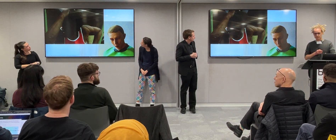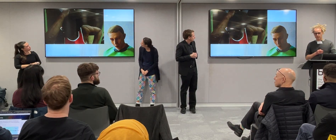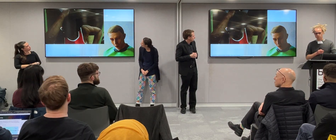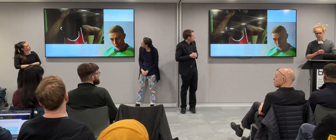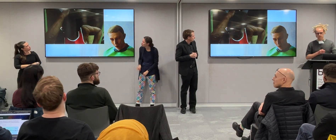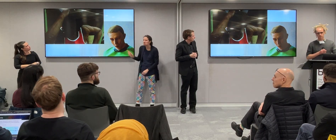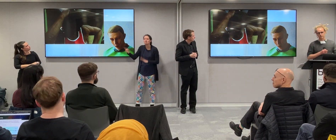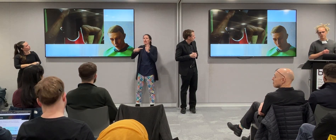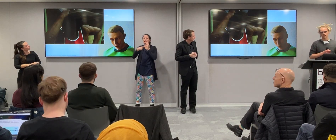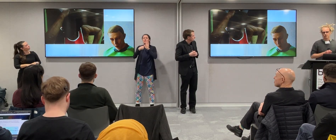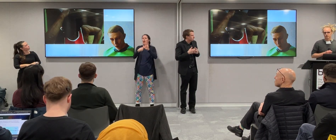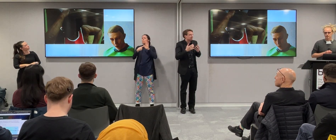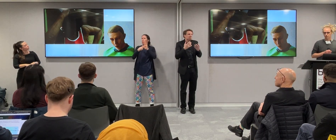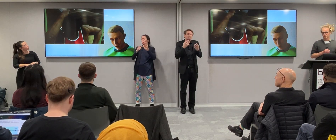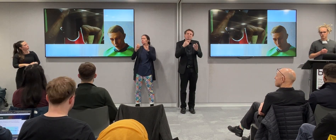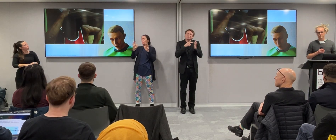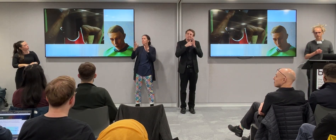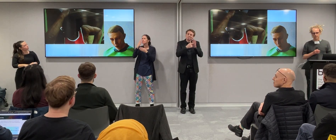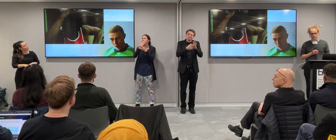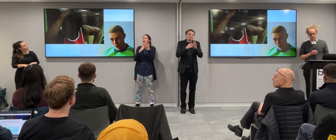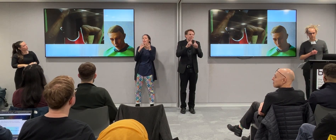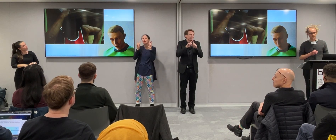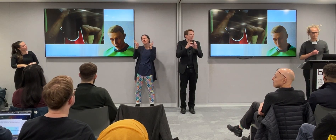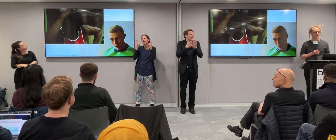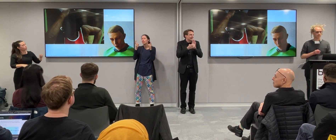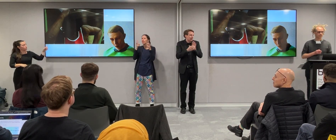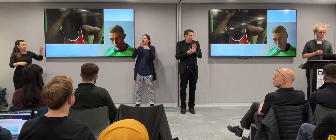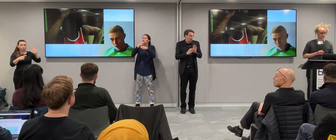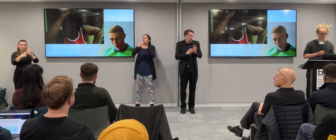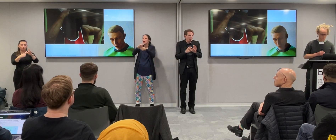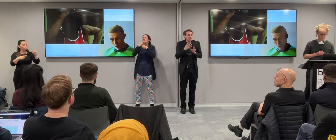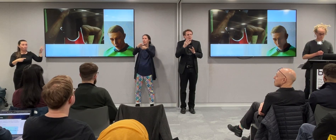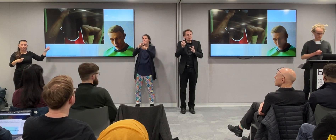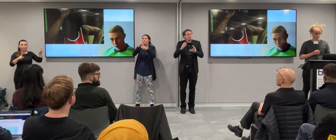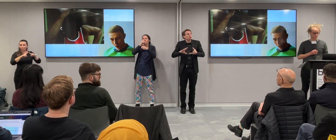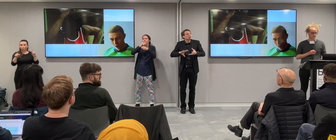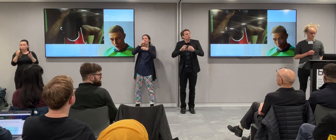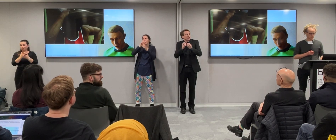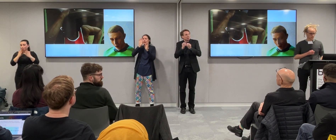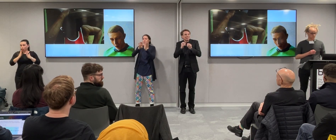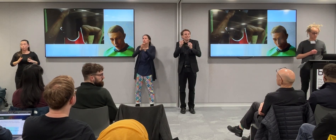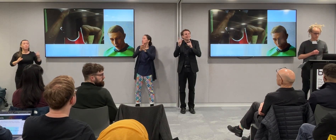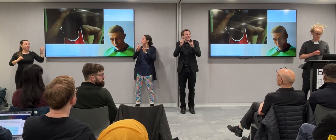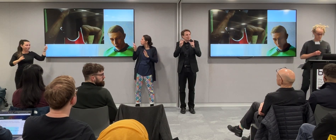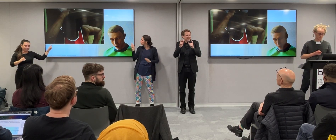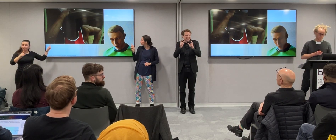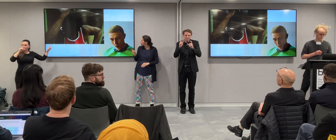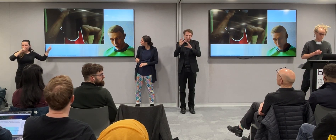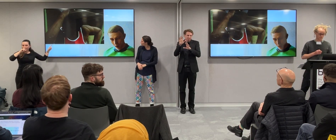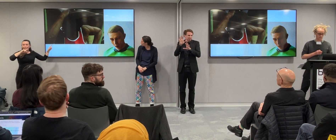These are examples of some of the generated synthetic images that we can